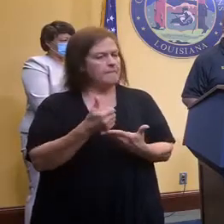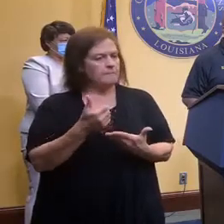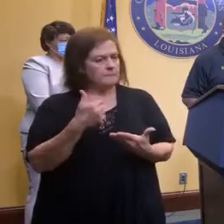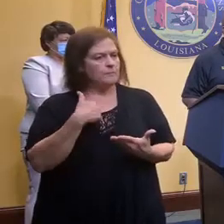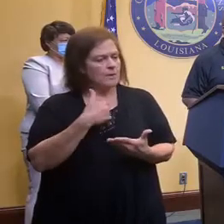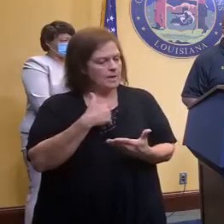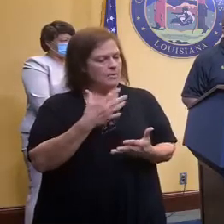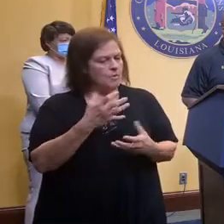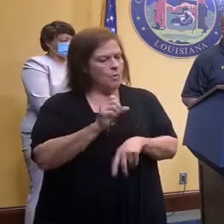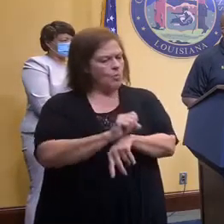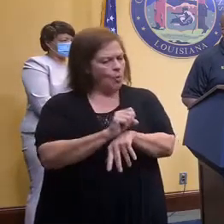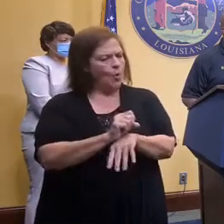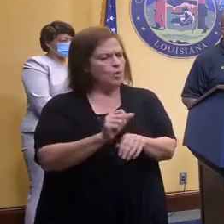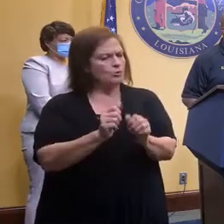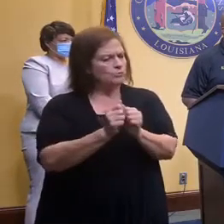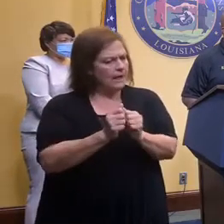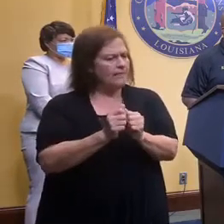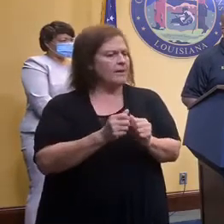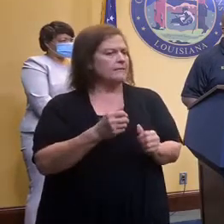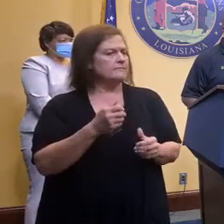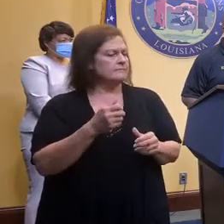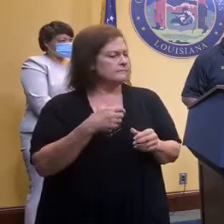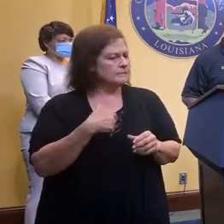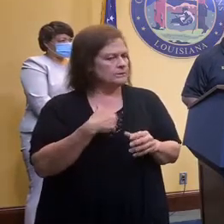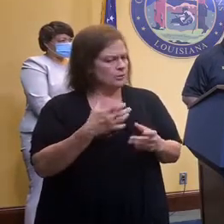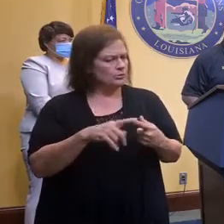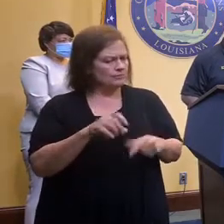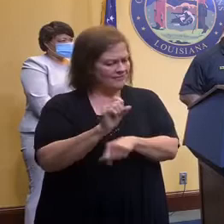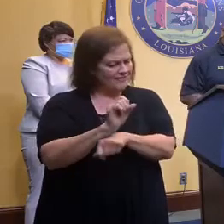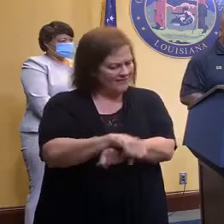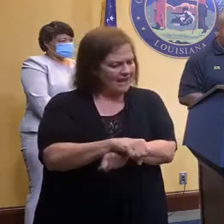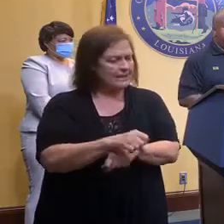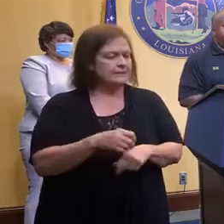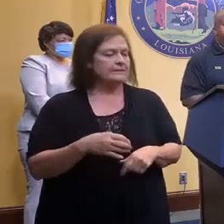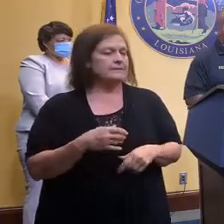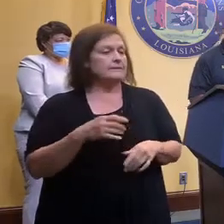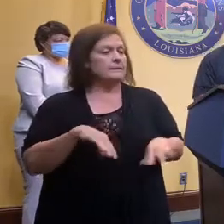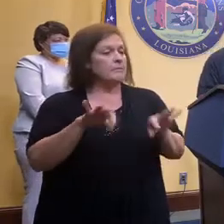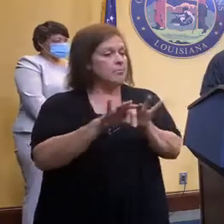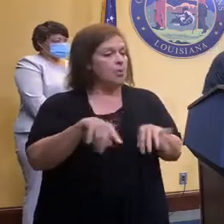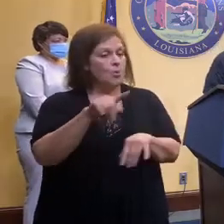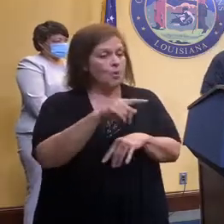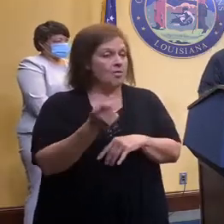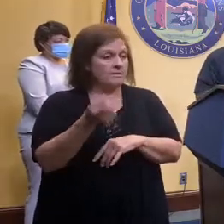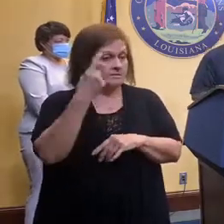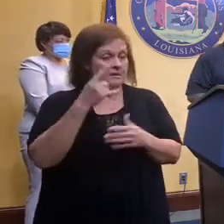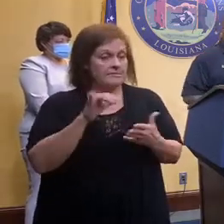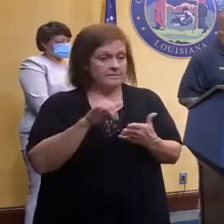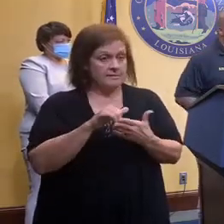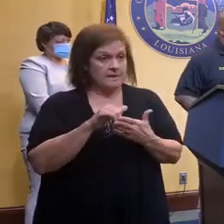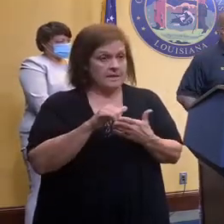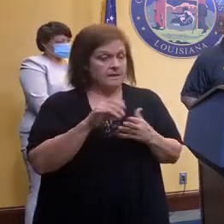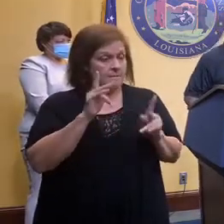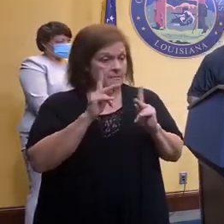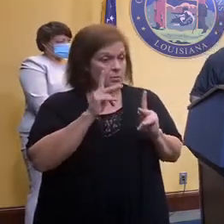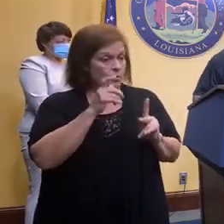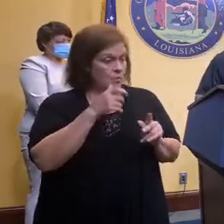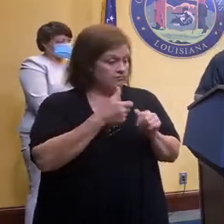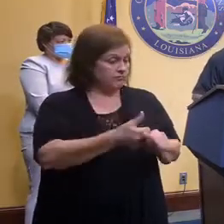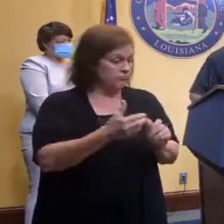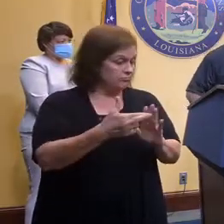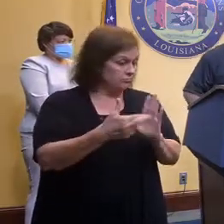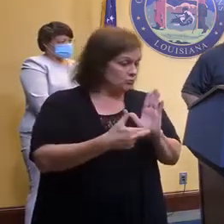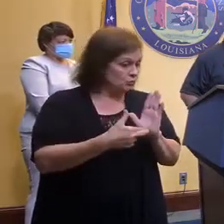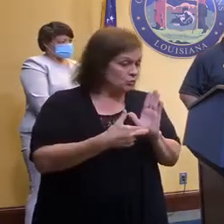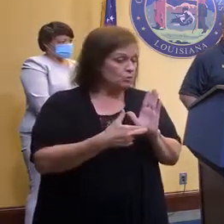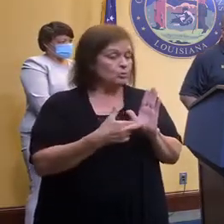to pull together. We're still in this fight together. So it's important you understand that those who have heeded to the mayor's call and